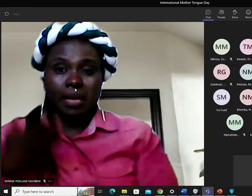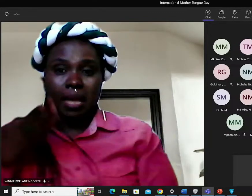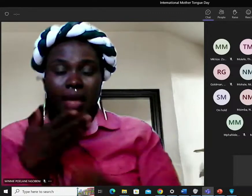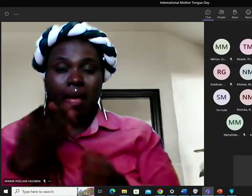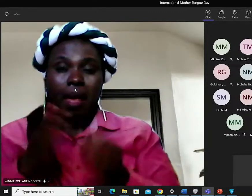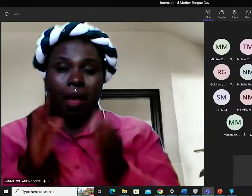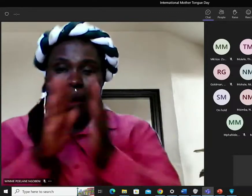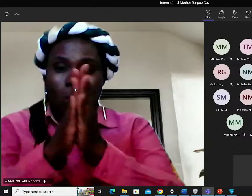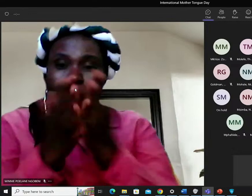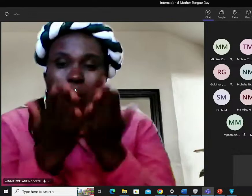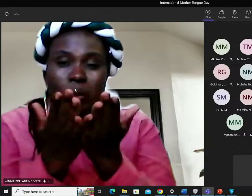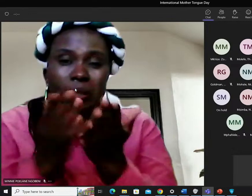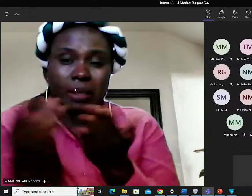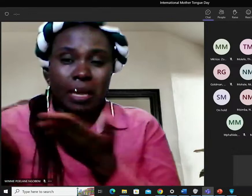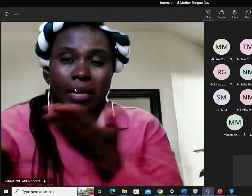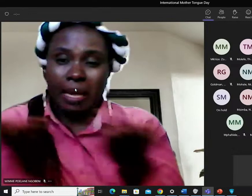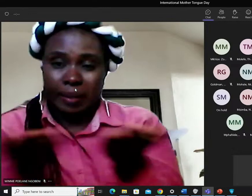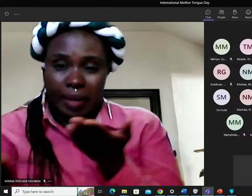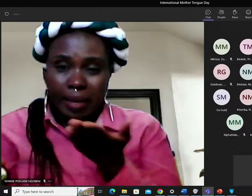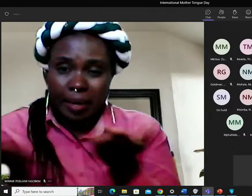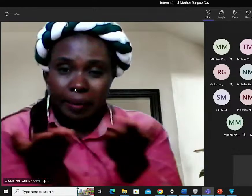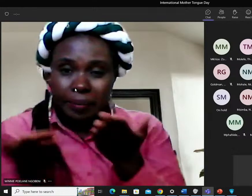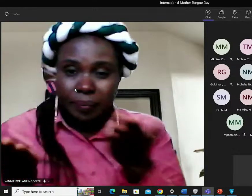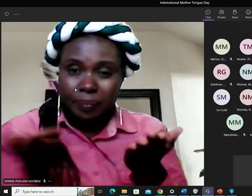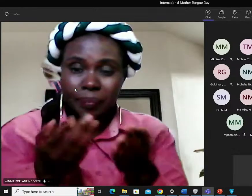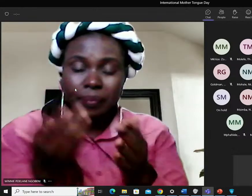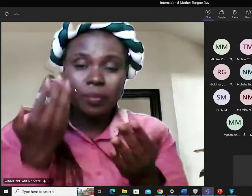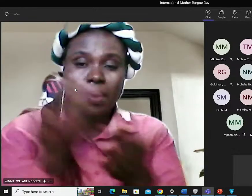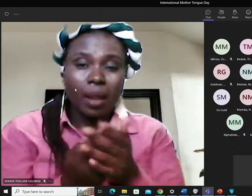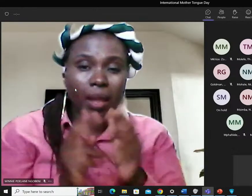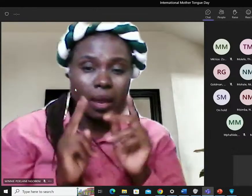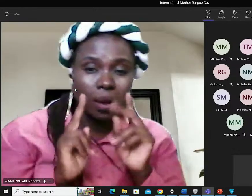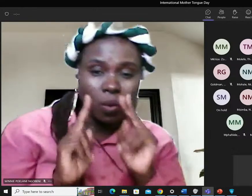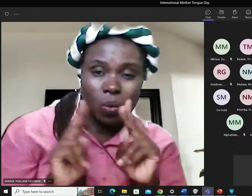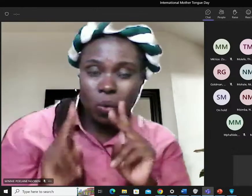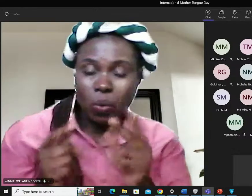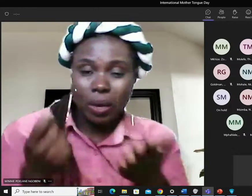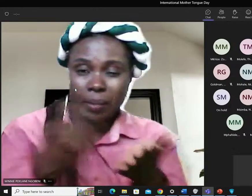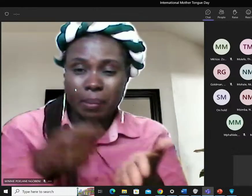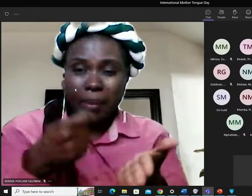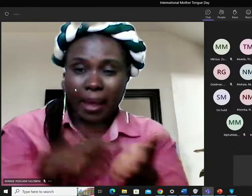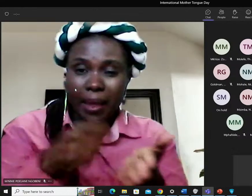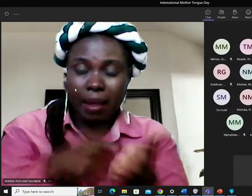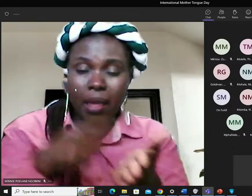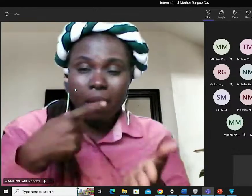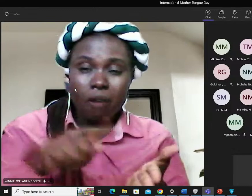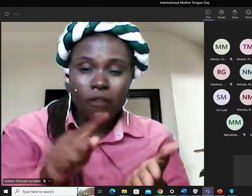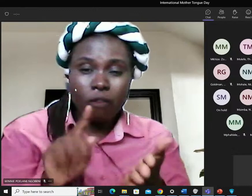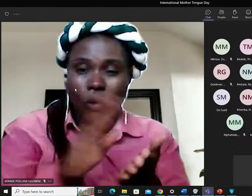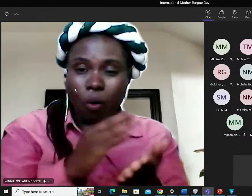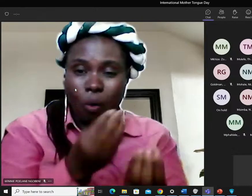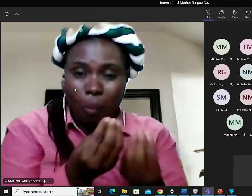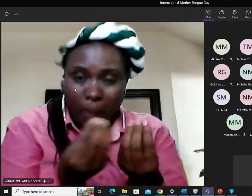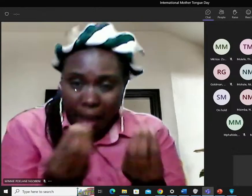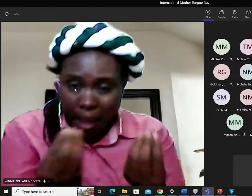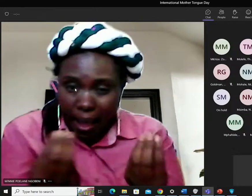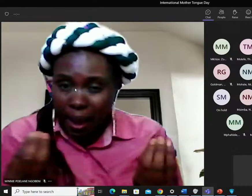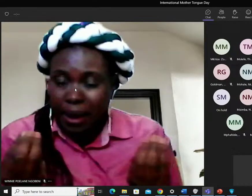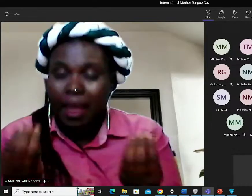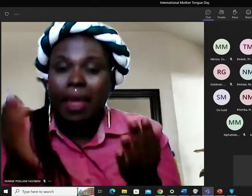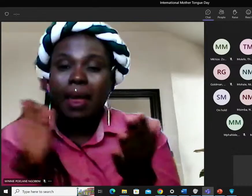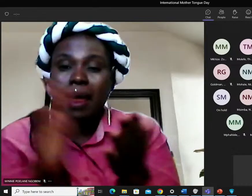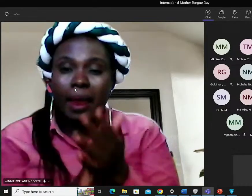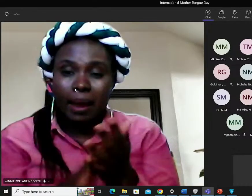that are on sale. You can also go there and purchase the books for children. And also